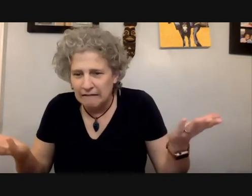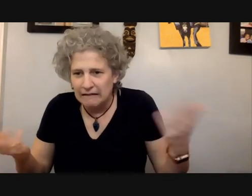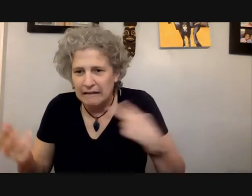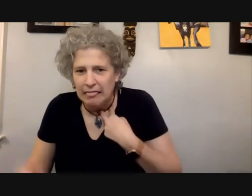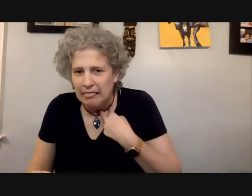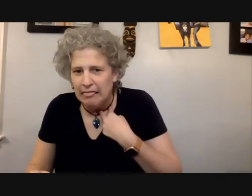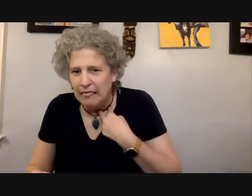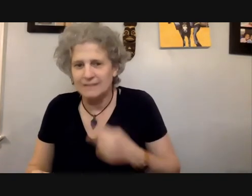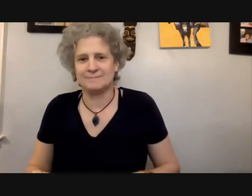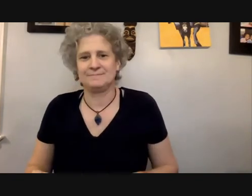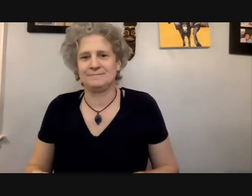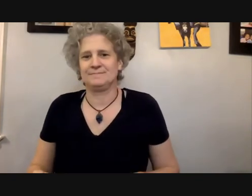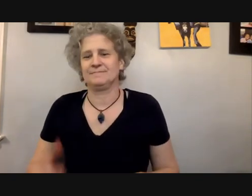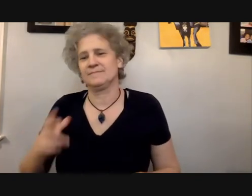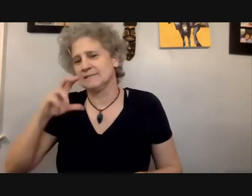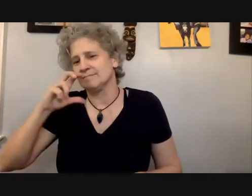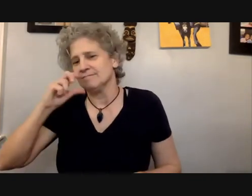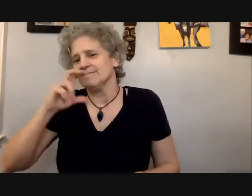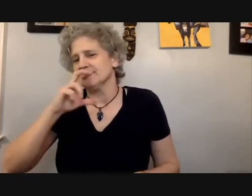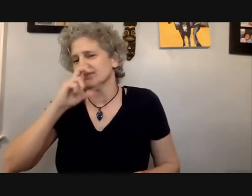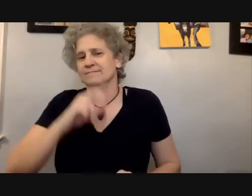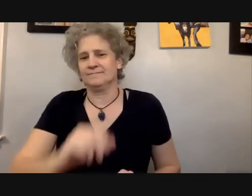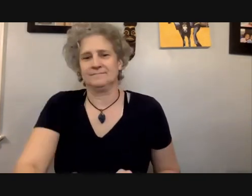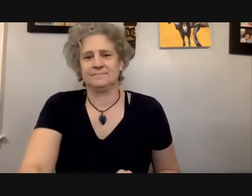nose because you're stuffy or you're congested.